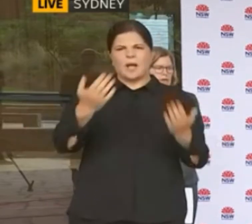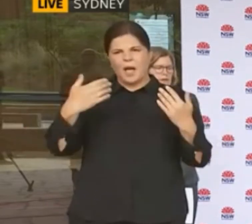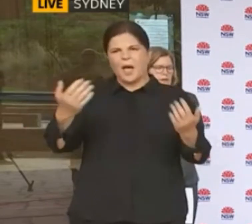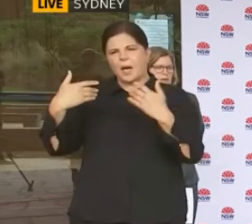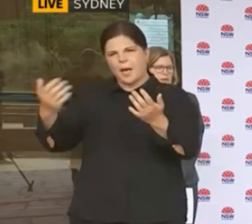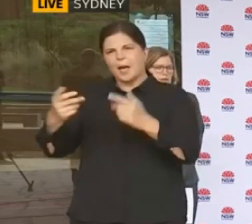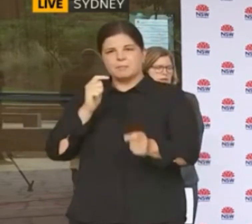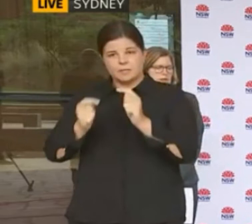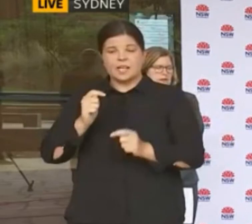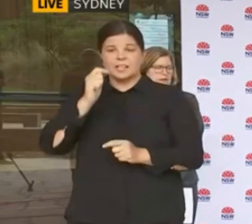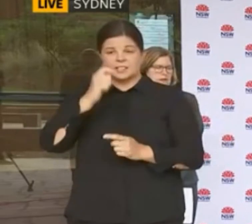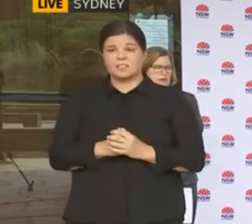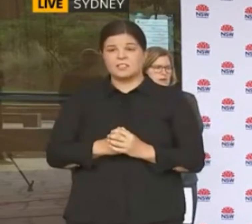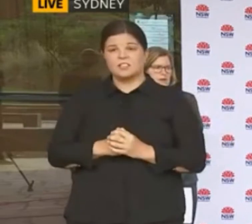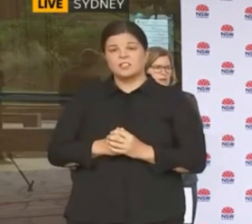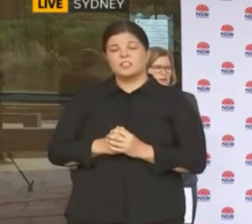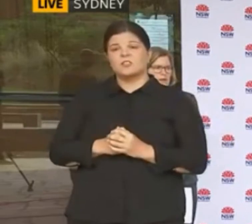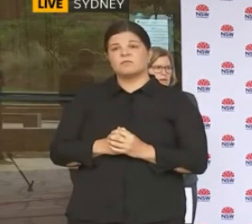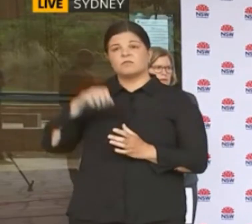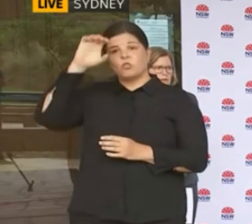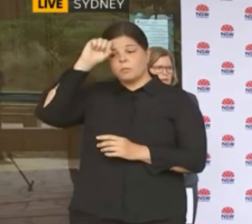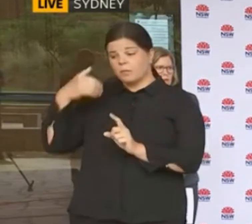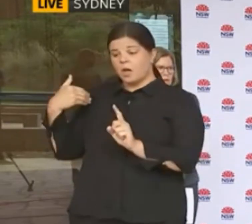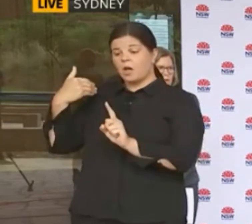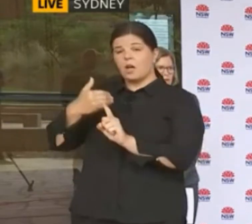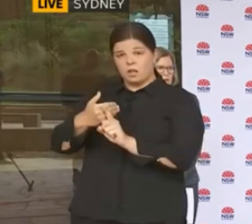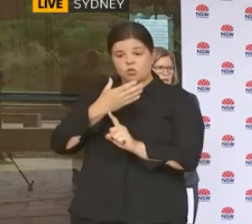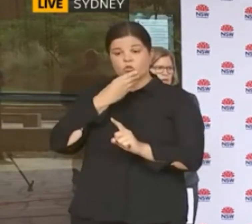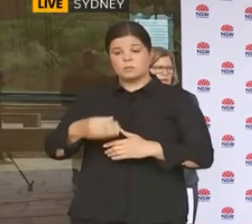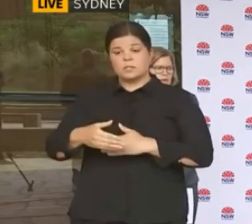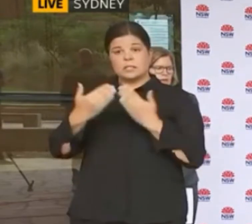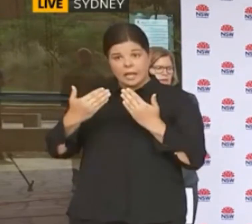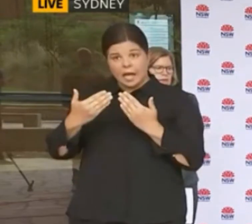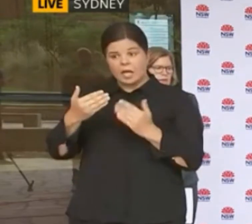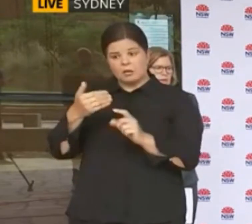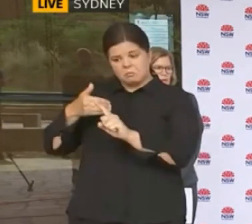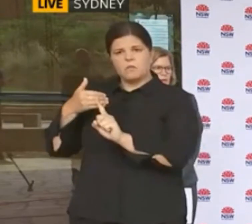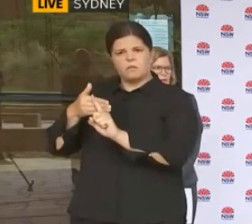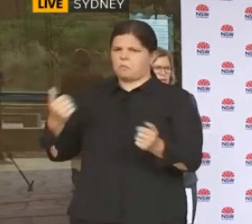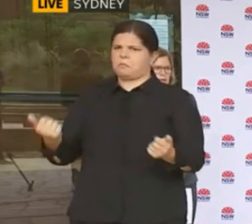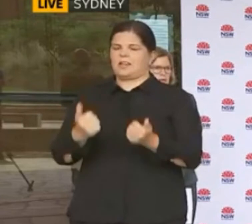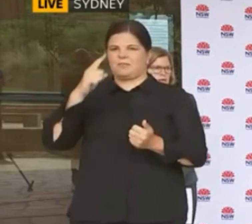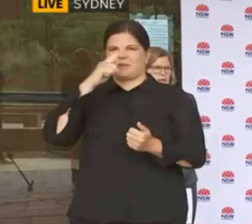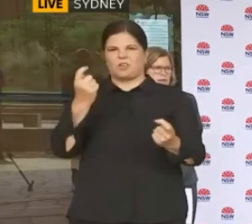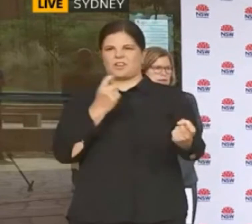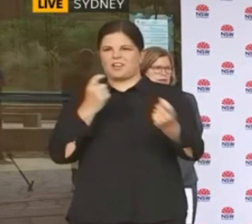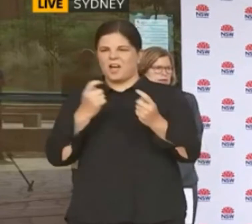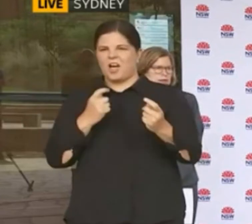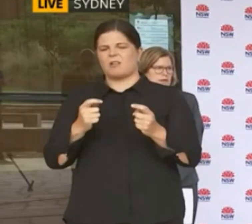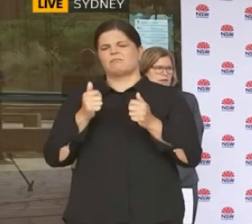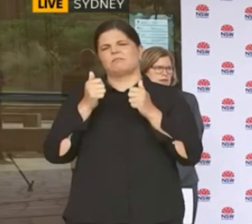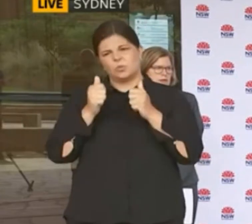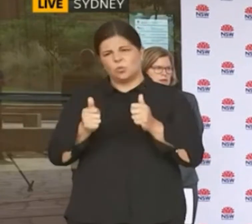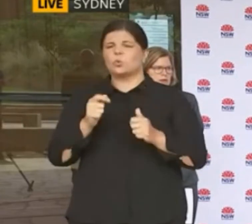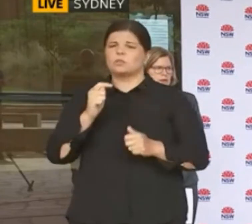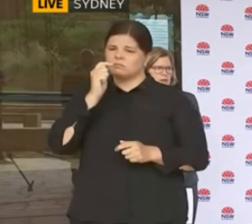grateful that record numbers of people came out in the days leading up to and on Christmas Day itself. And we want to see those numbers go up again, because